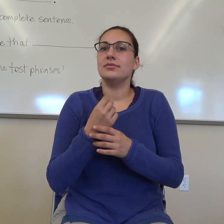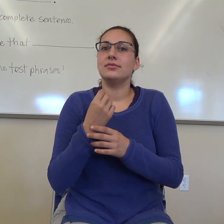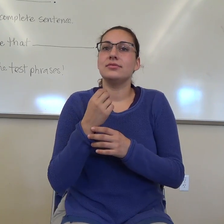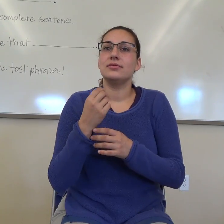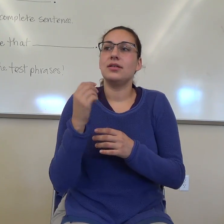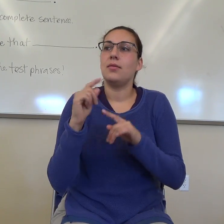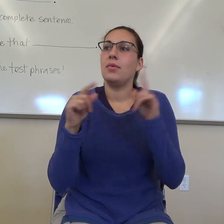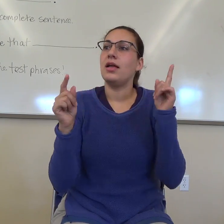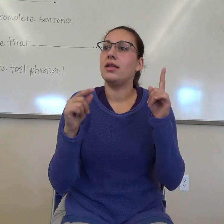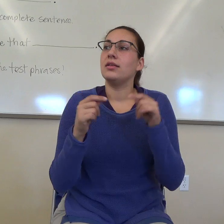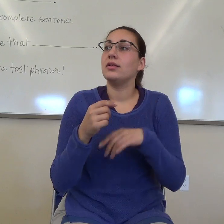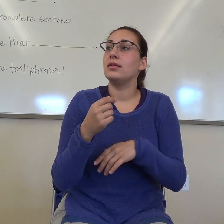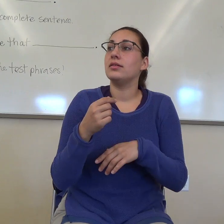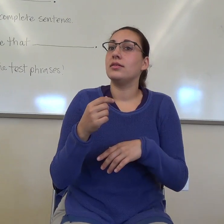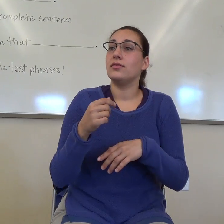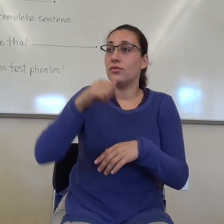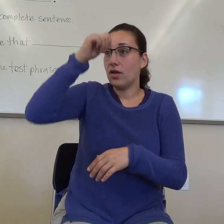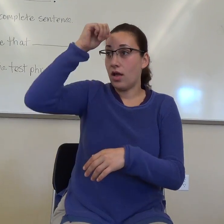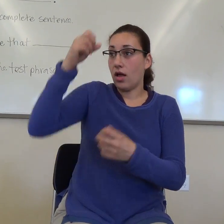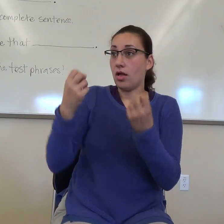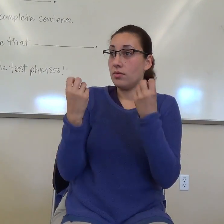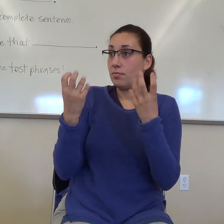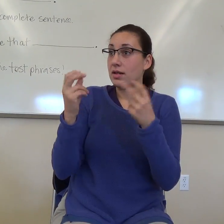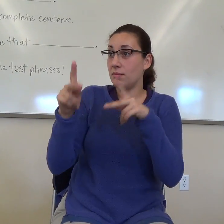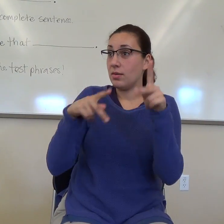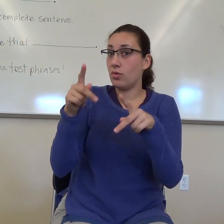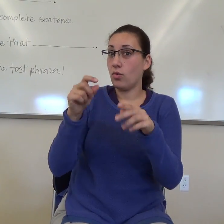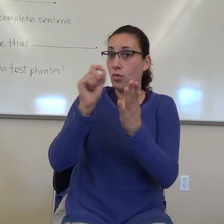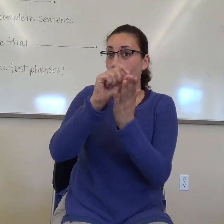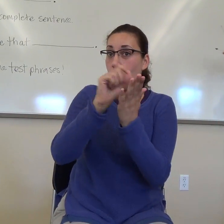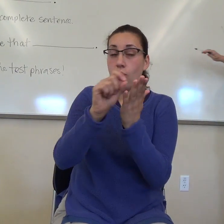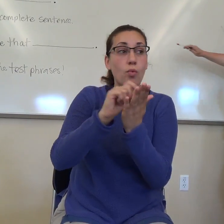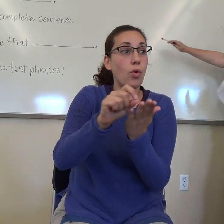topic, a lot of people wrote down